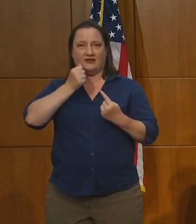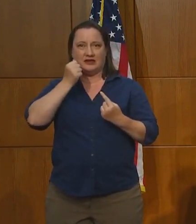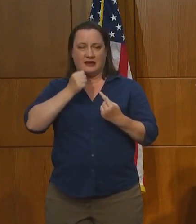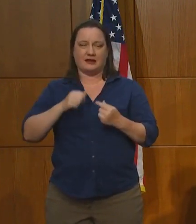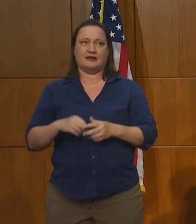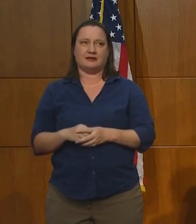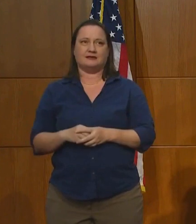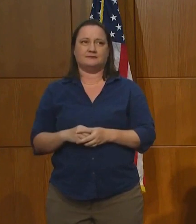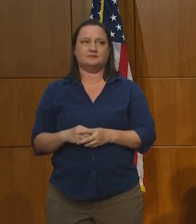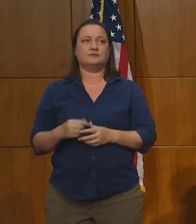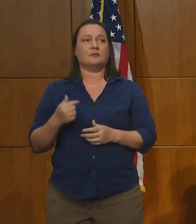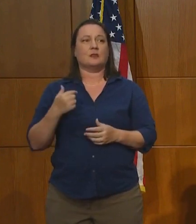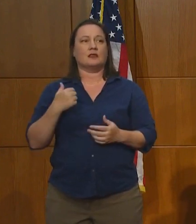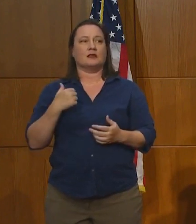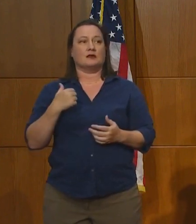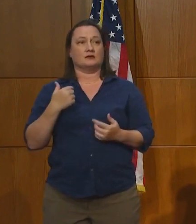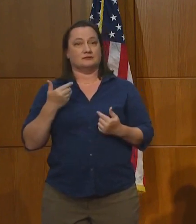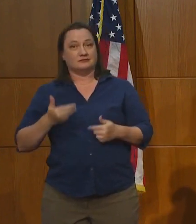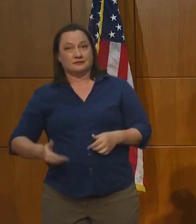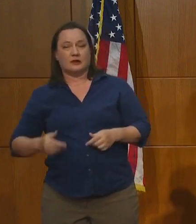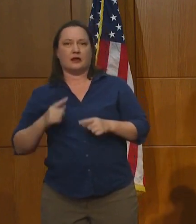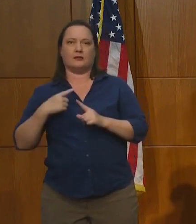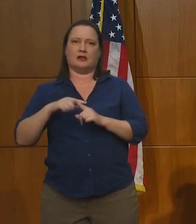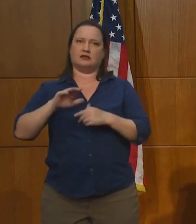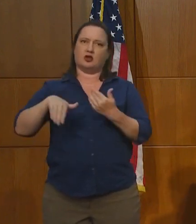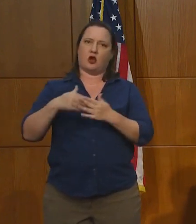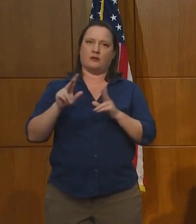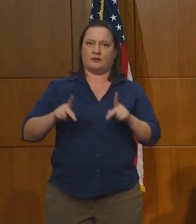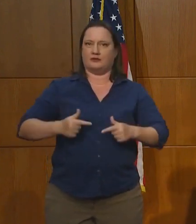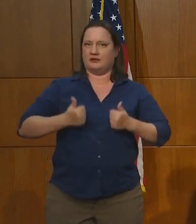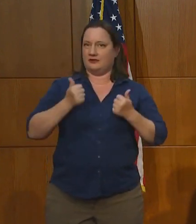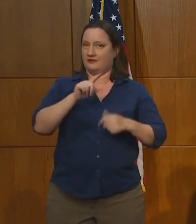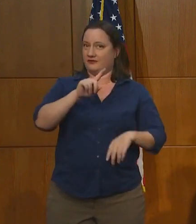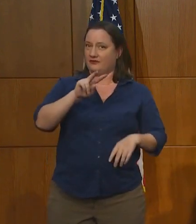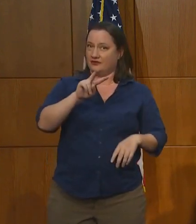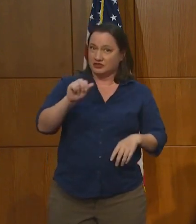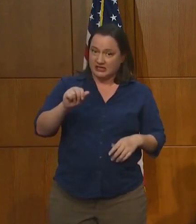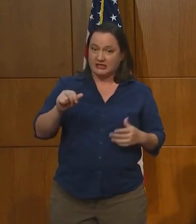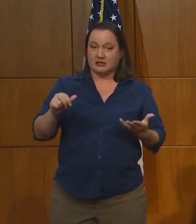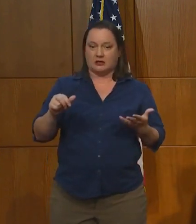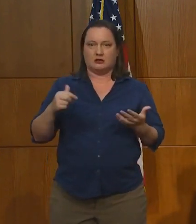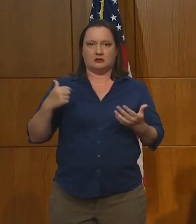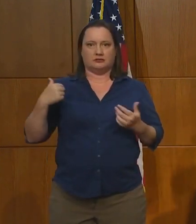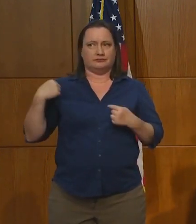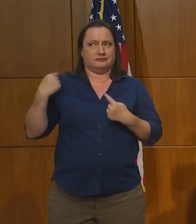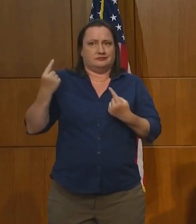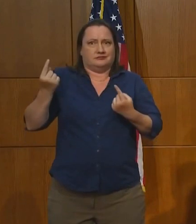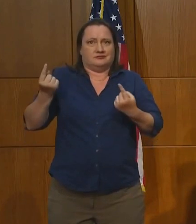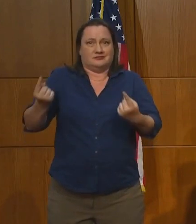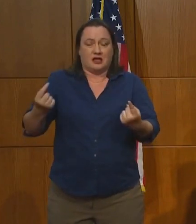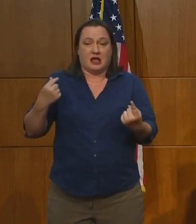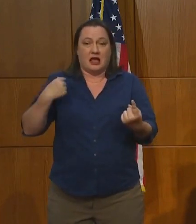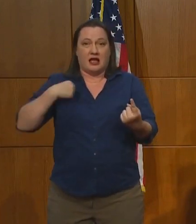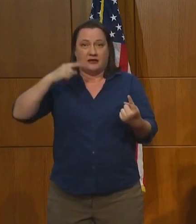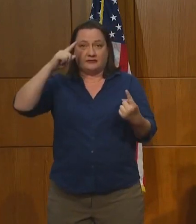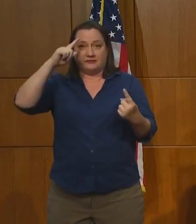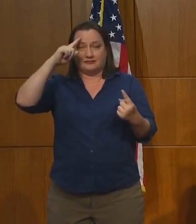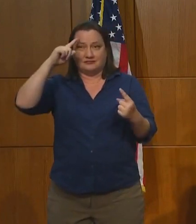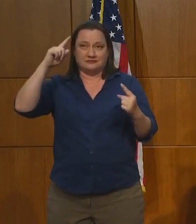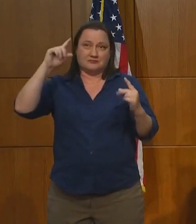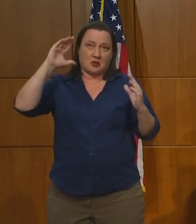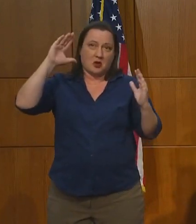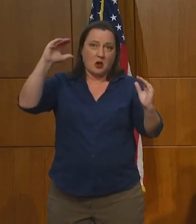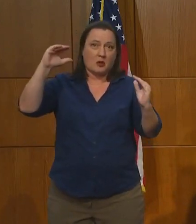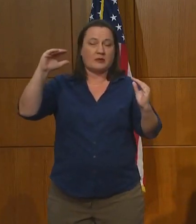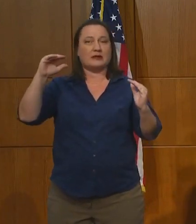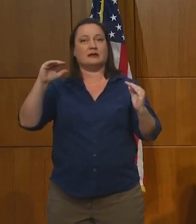I think with all Virginians, when this started and as we've gone through this process, I have been hopeful that this will go